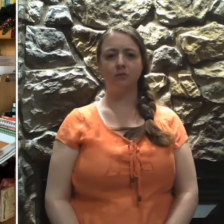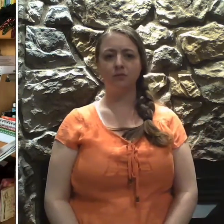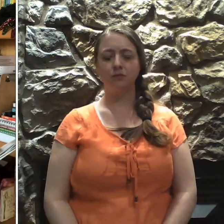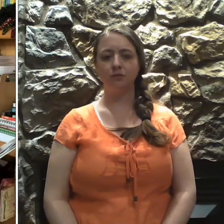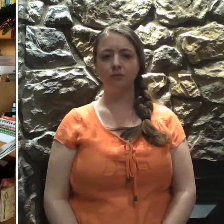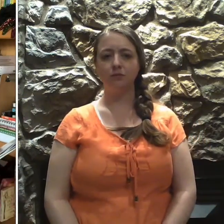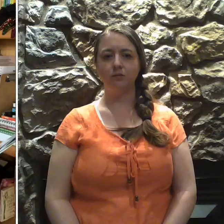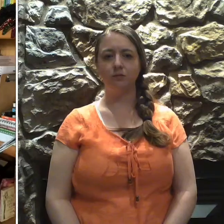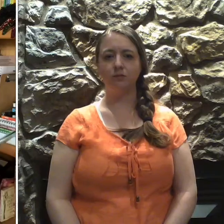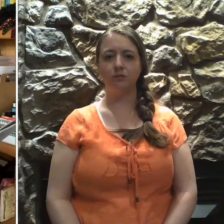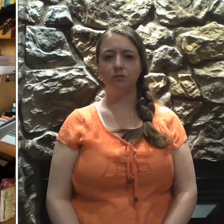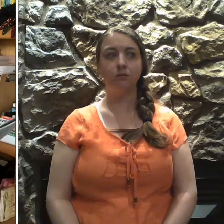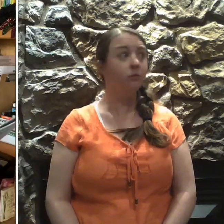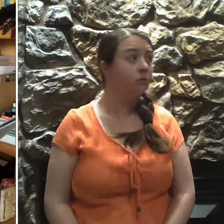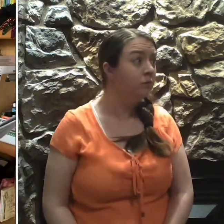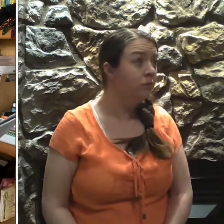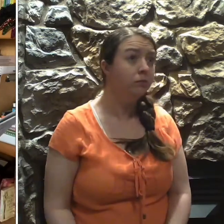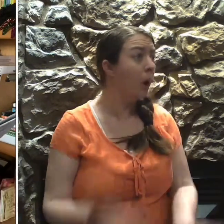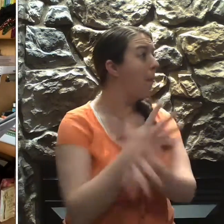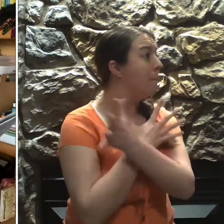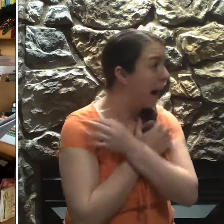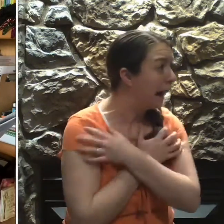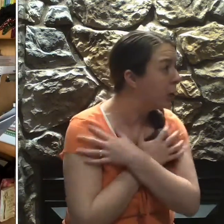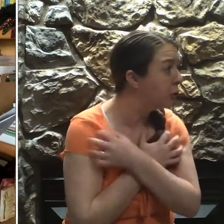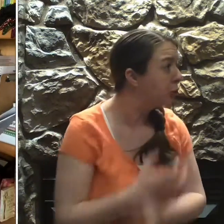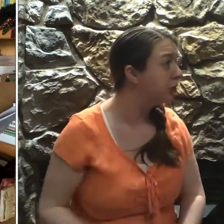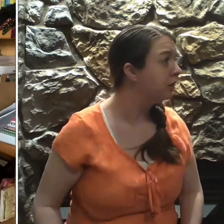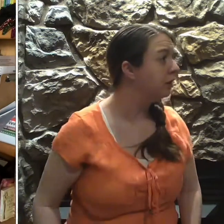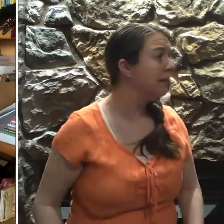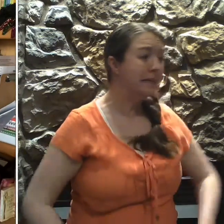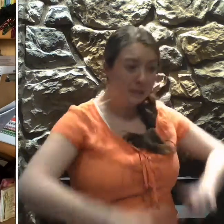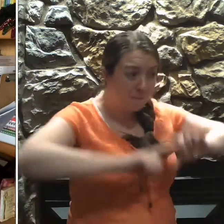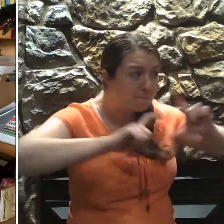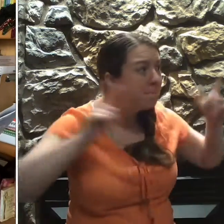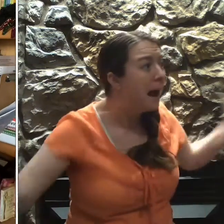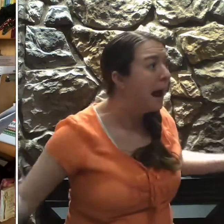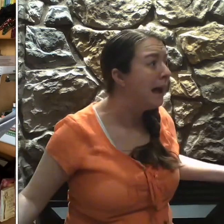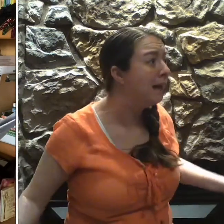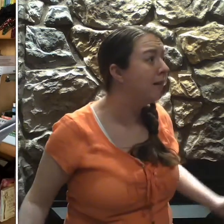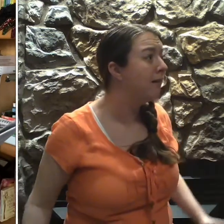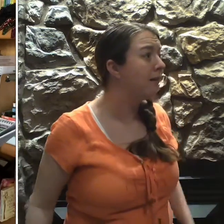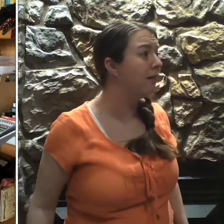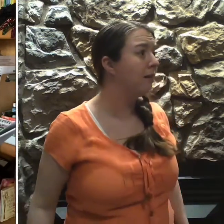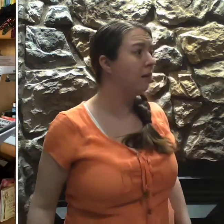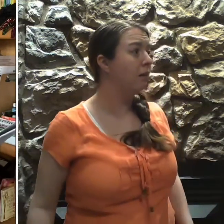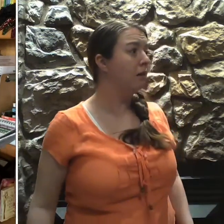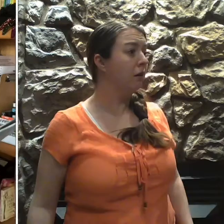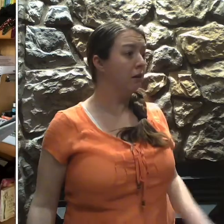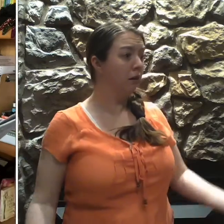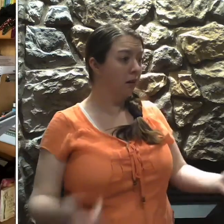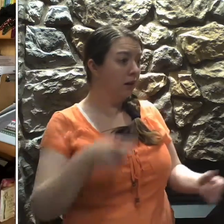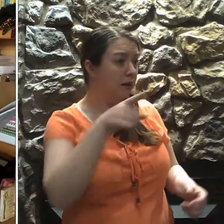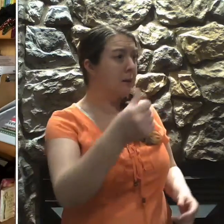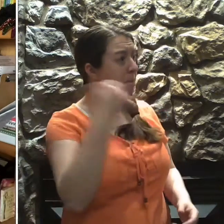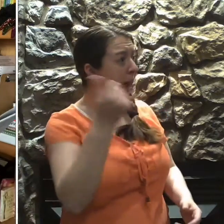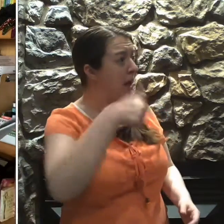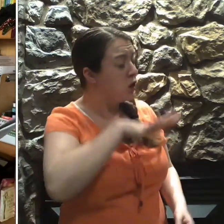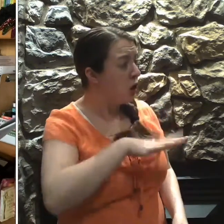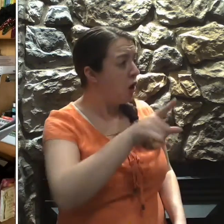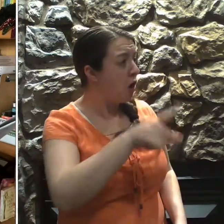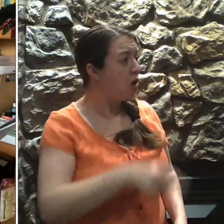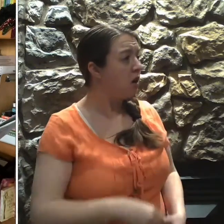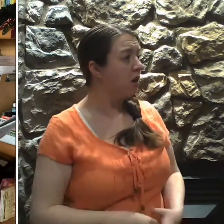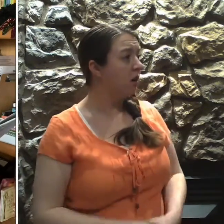A bear. He's really big. And he's in the backyard. What's